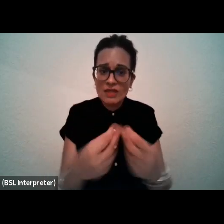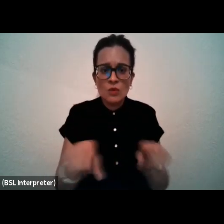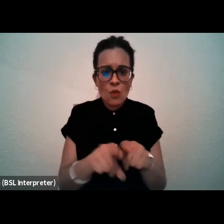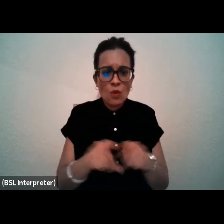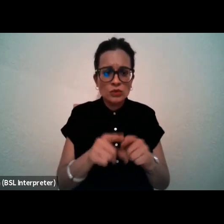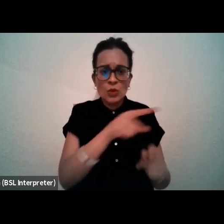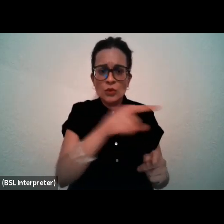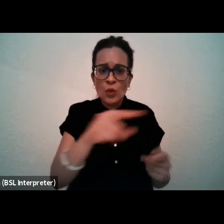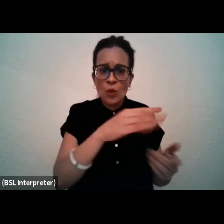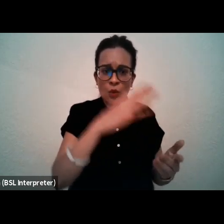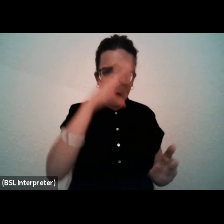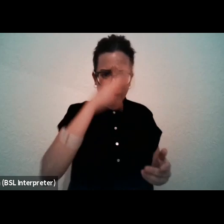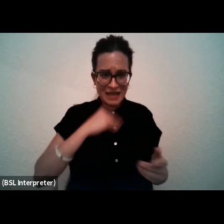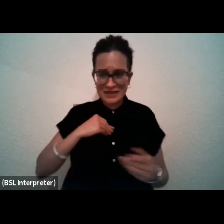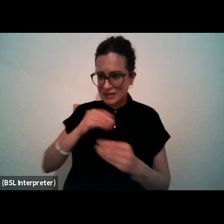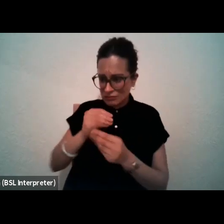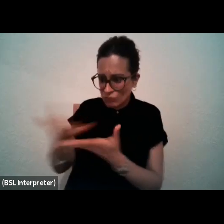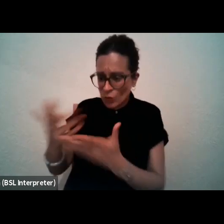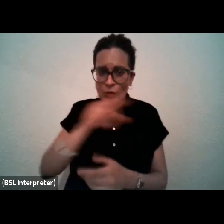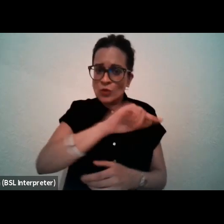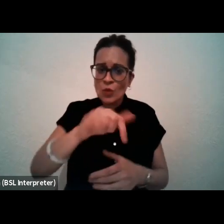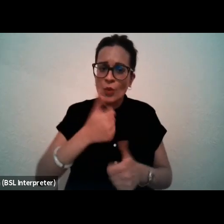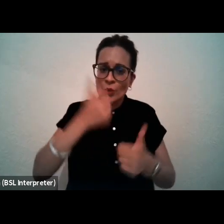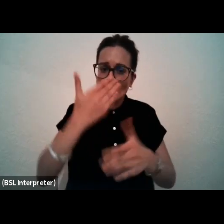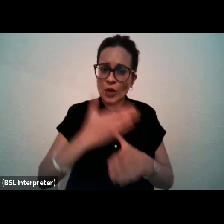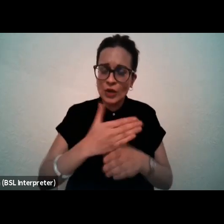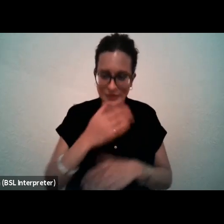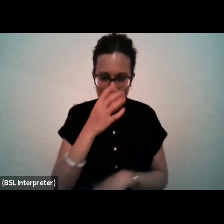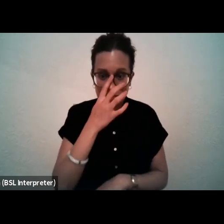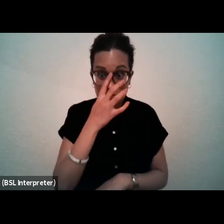forward your message and the good work you're doing.